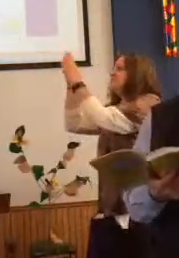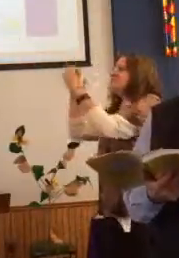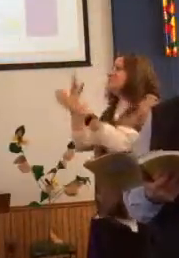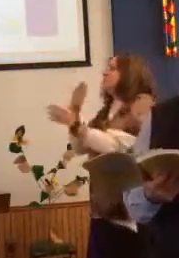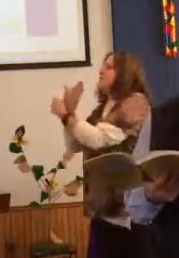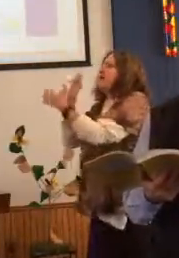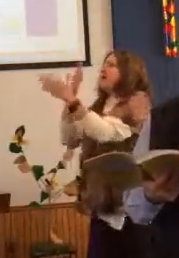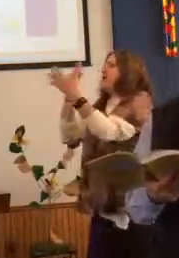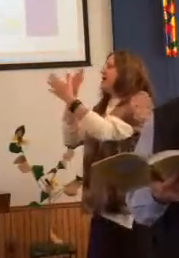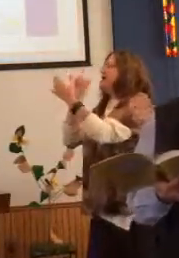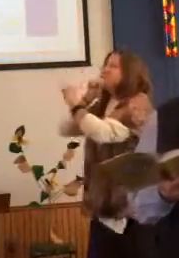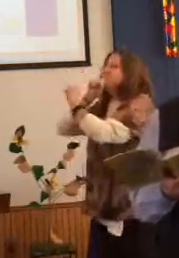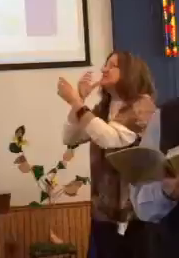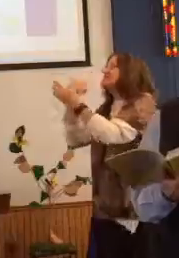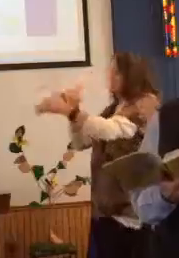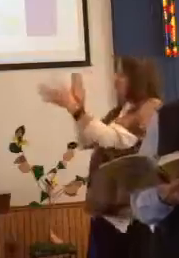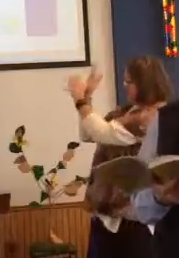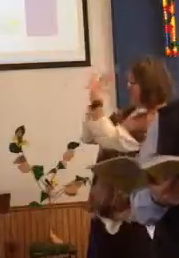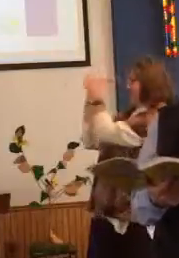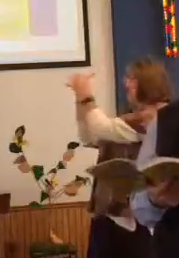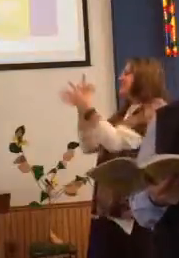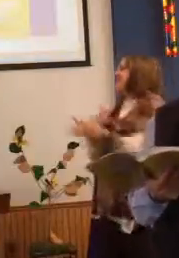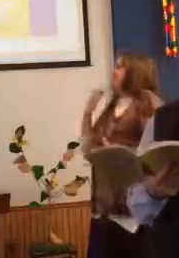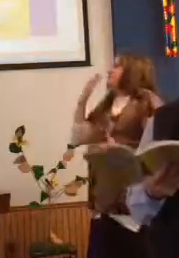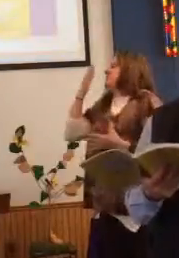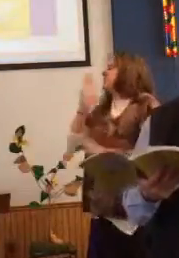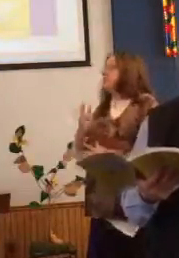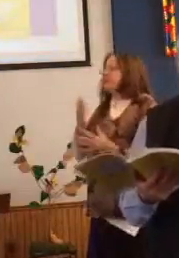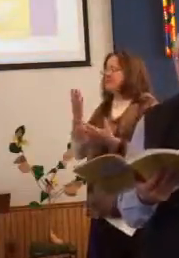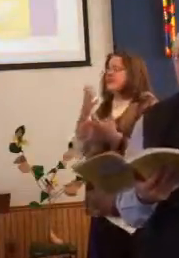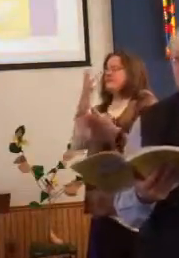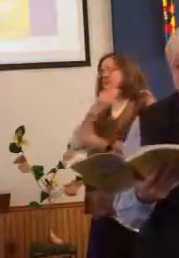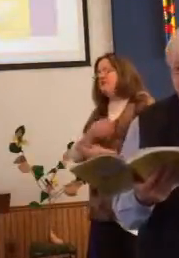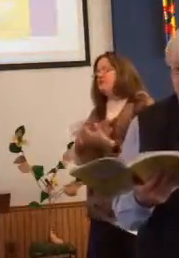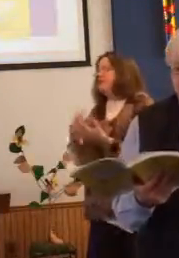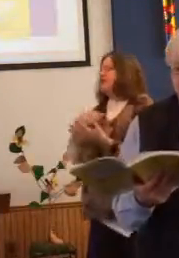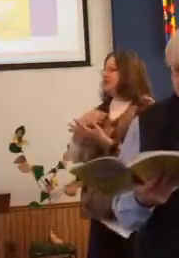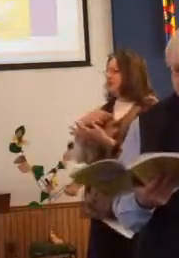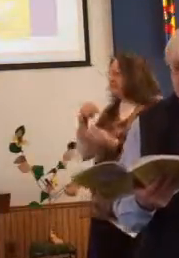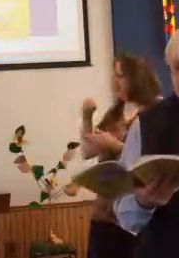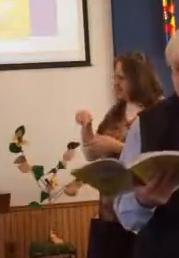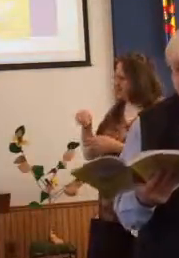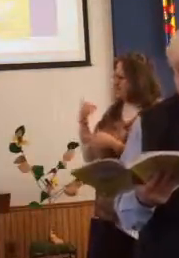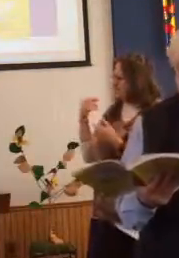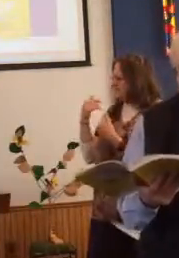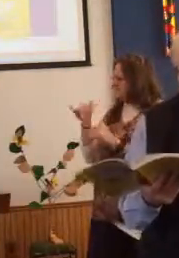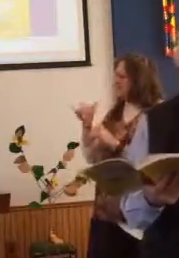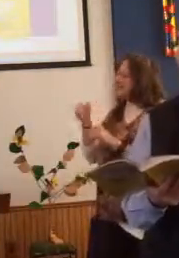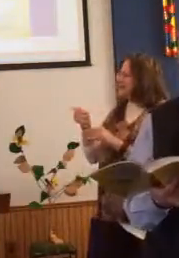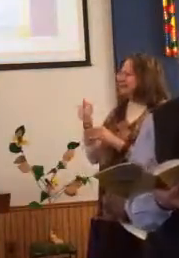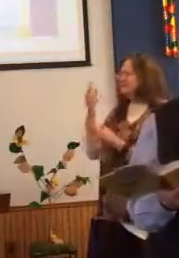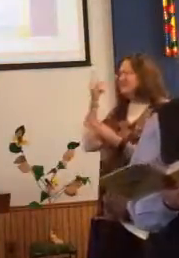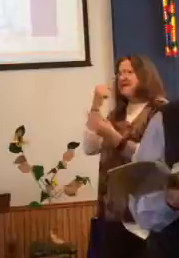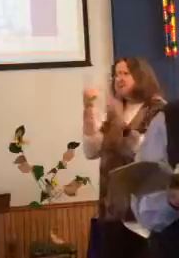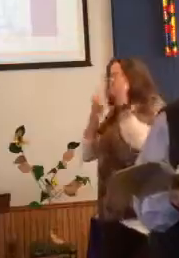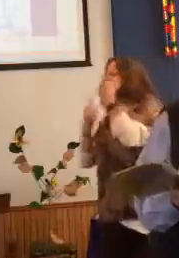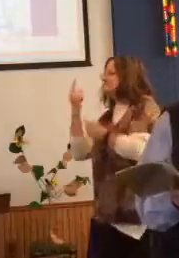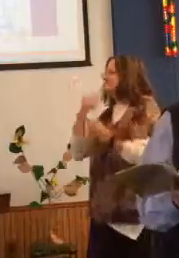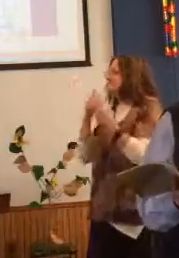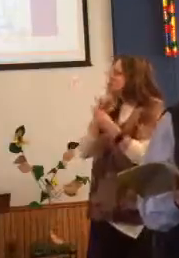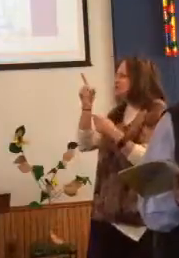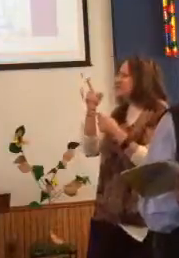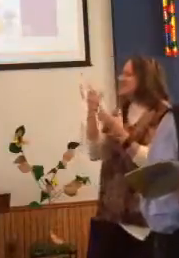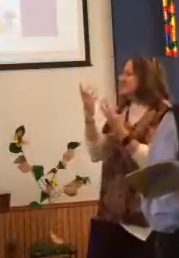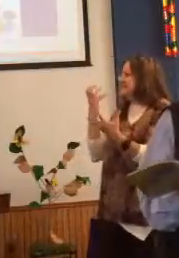As he heard his own message, he realized how he had misread the instinct to get high. To get to